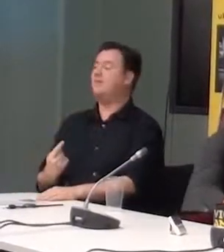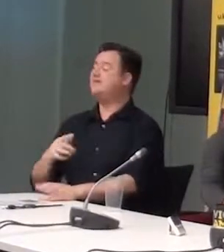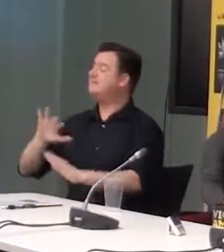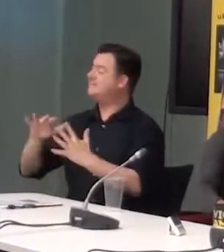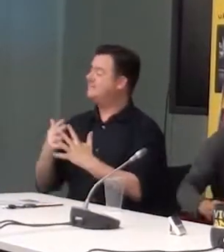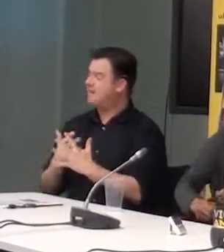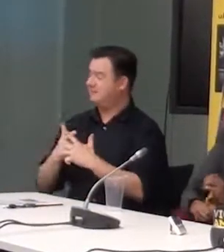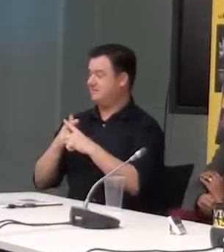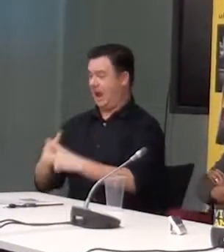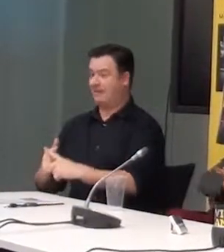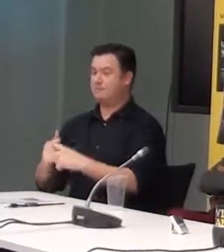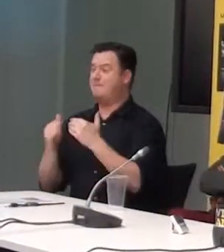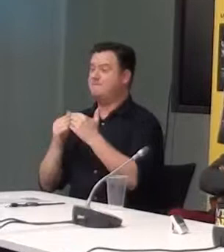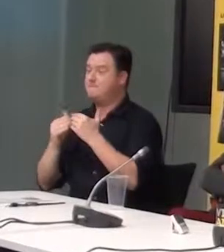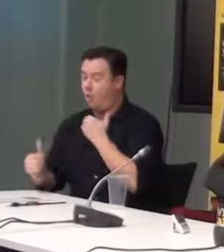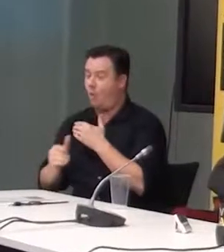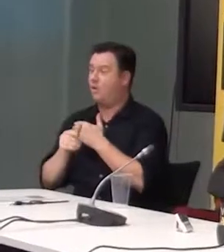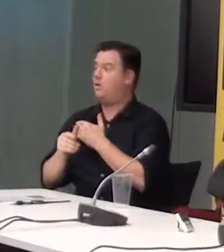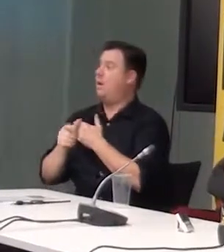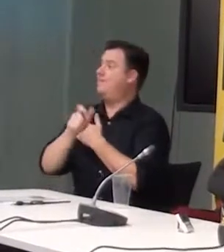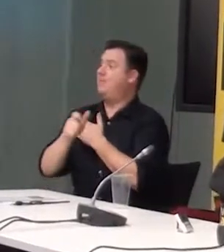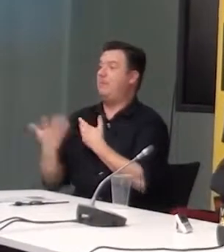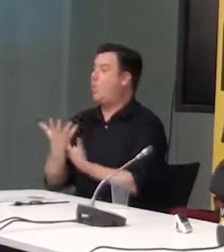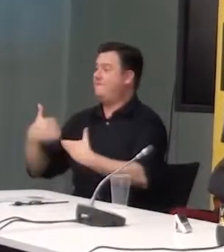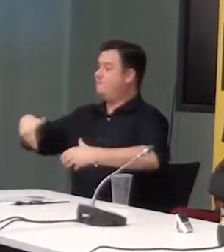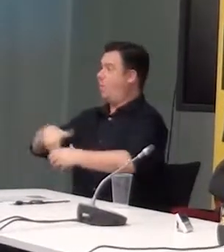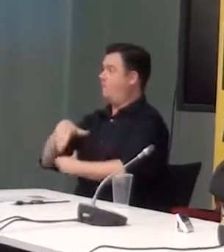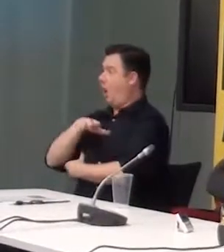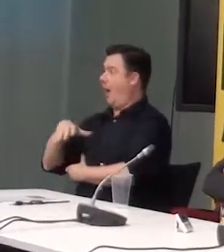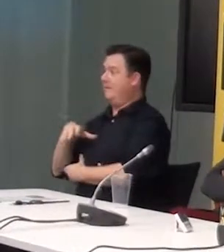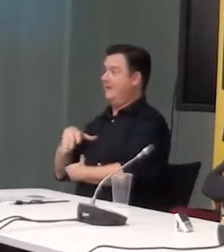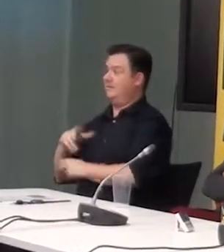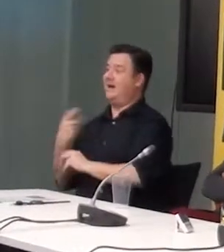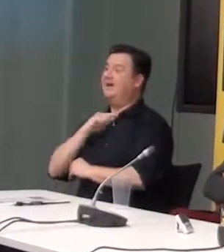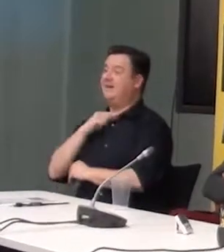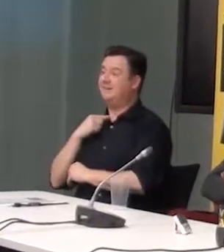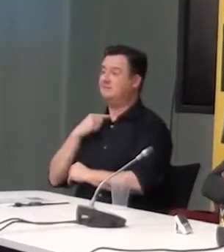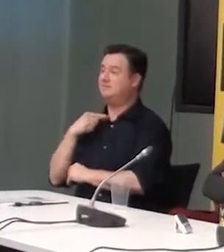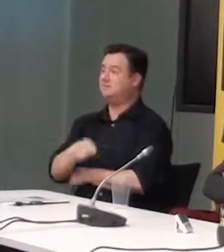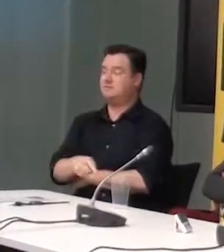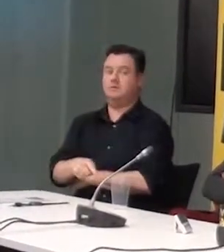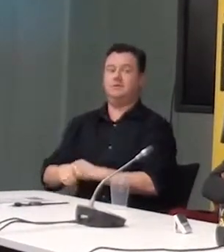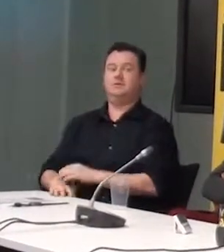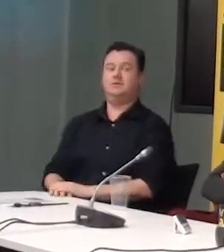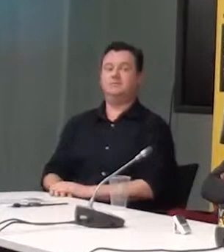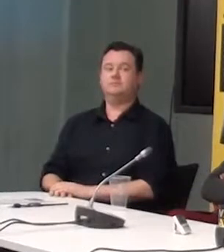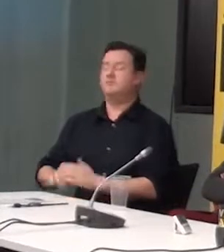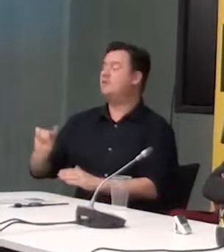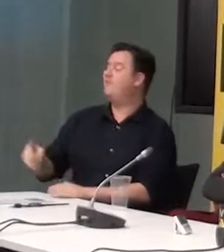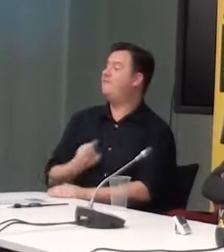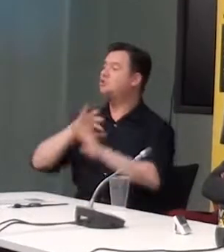as many civilians who are killed. And that is what was new from the beginning in the First World War